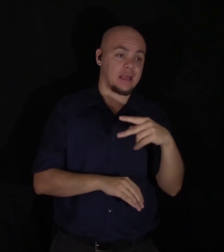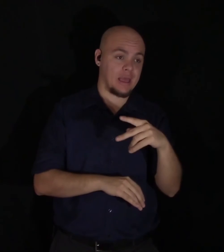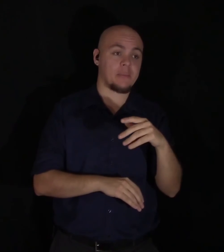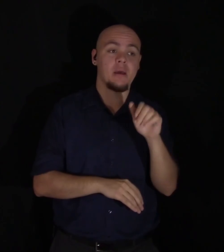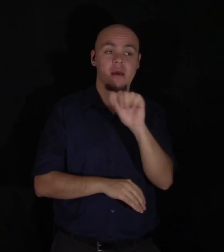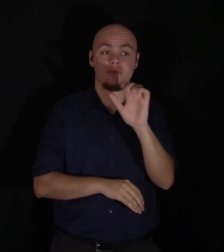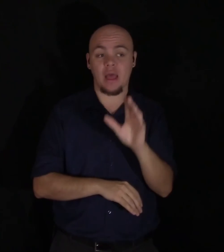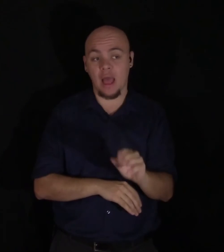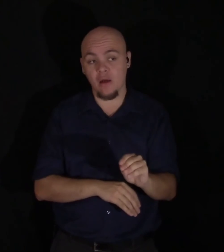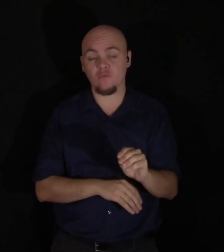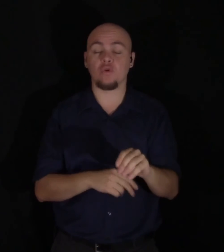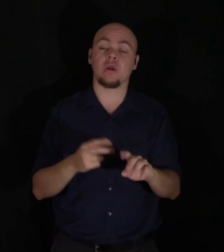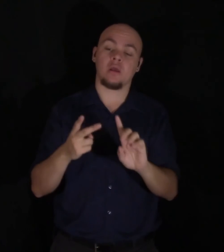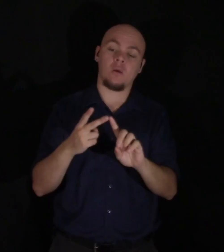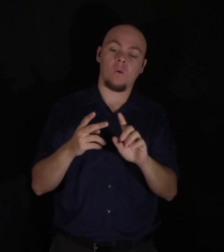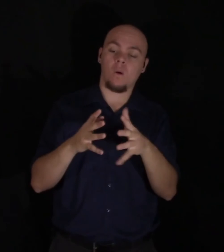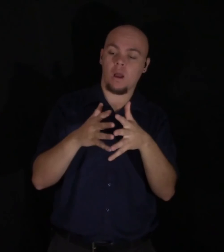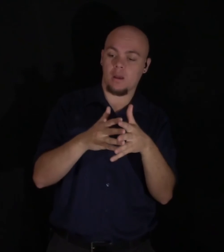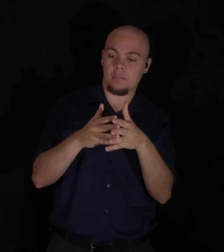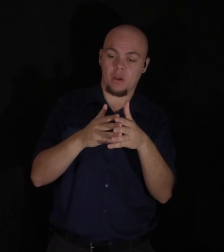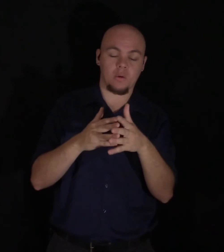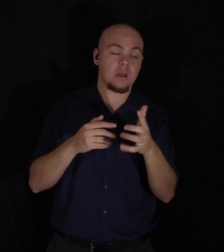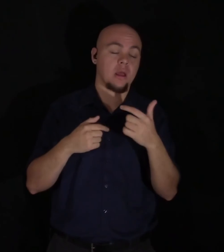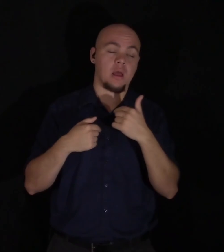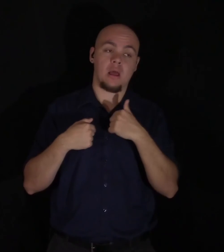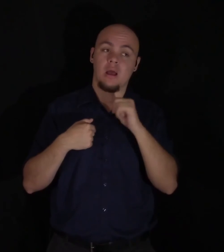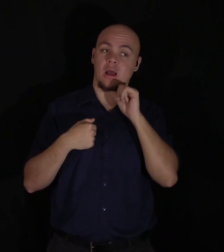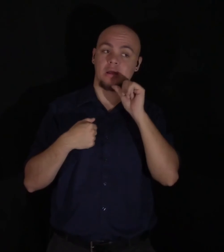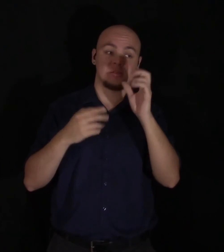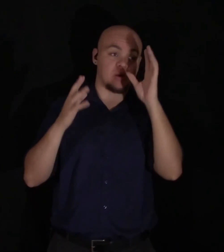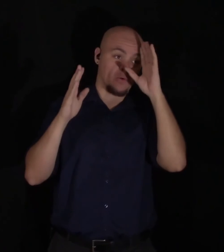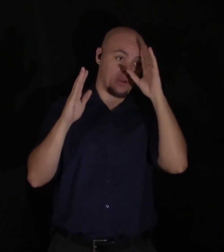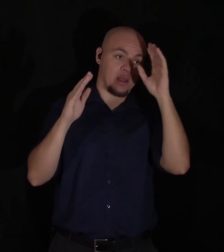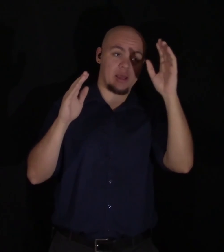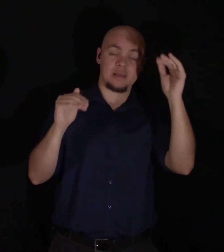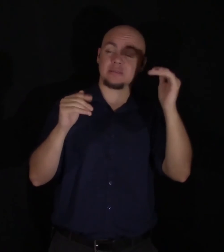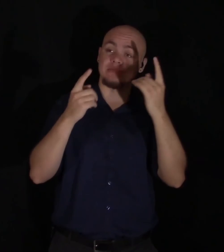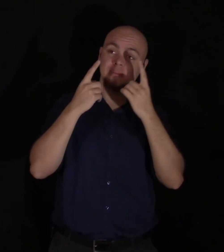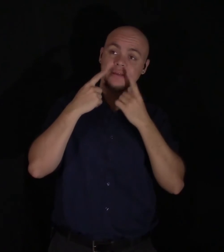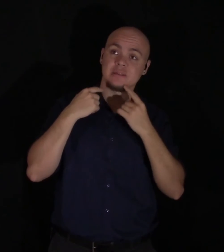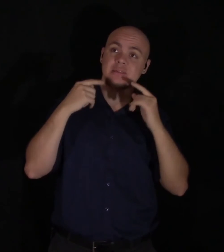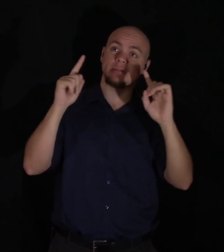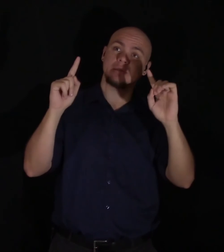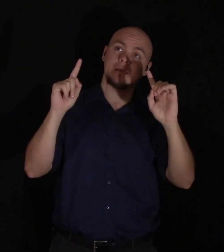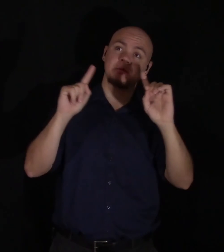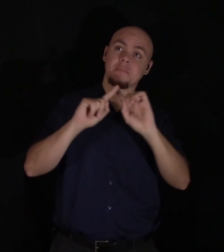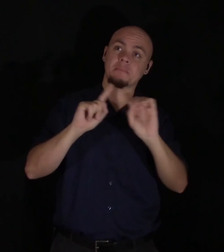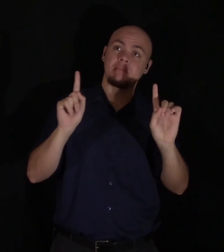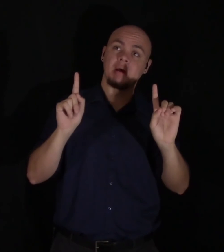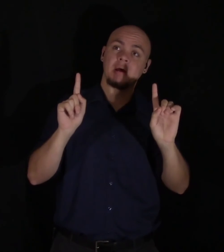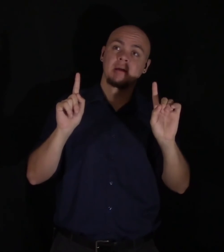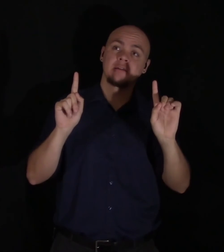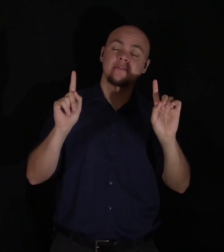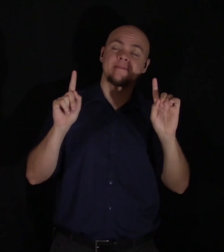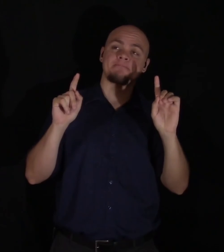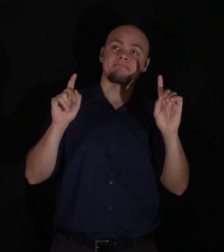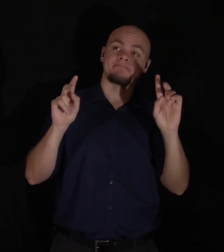America? I dare not expect such success, yet I cannot bear to look on the reverse